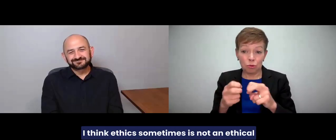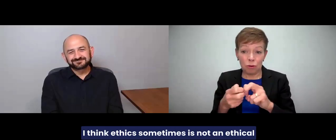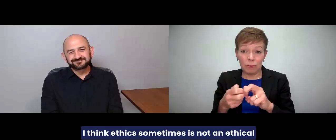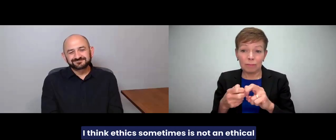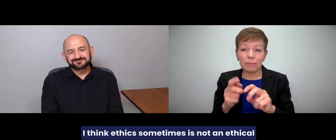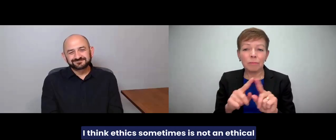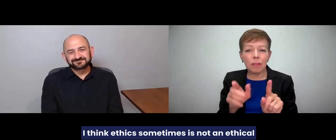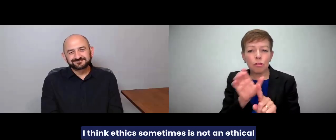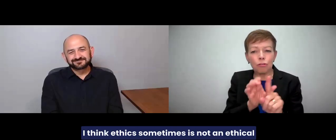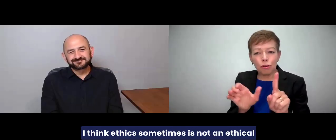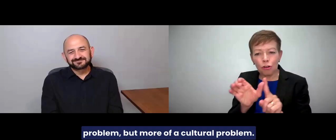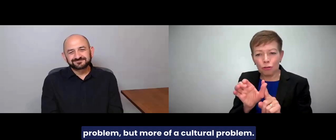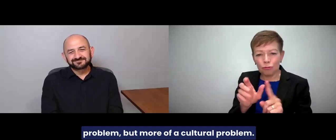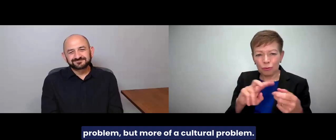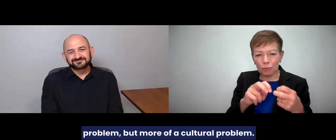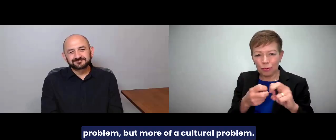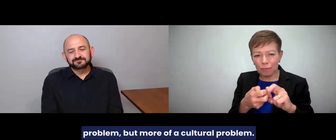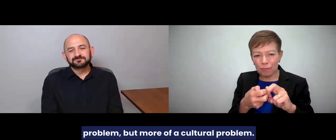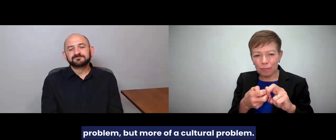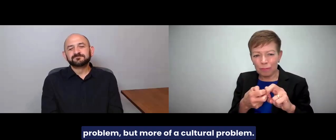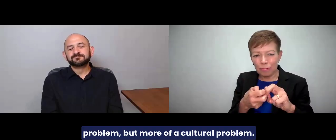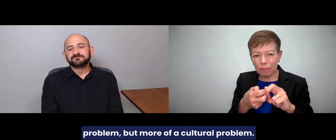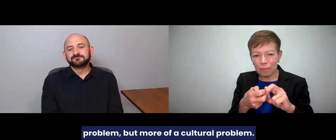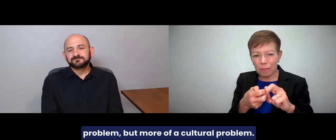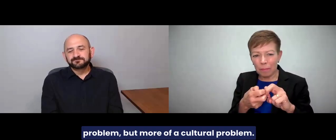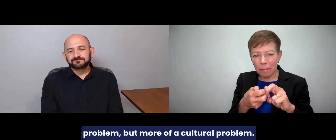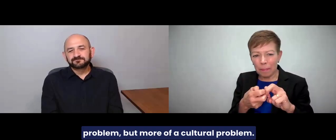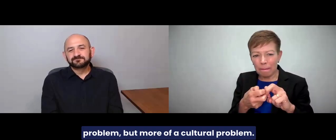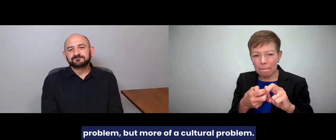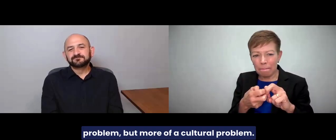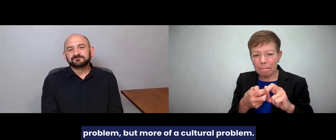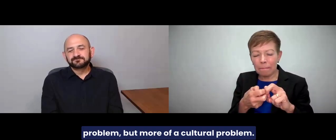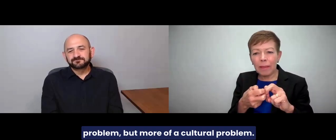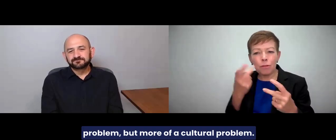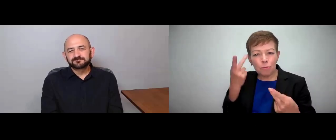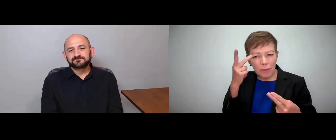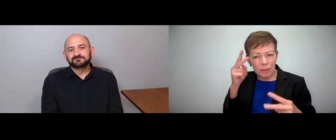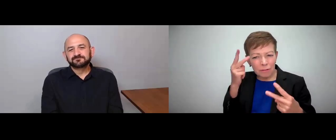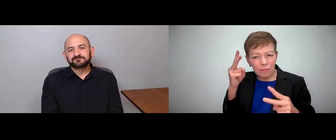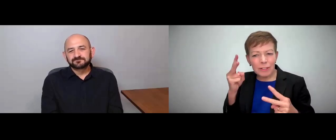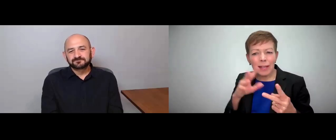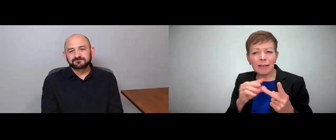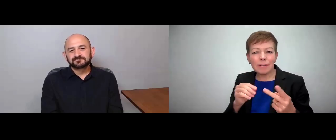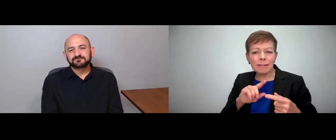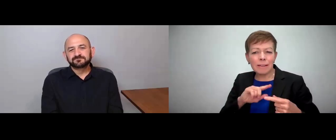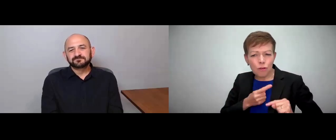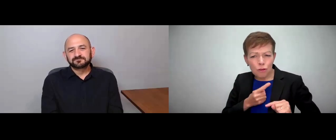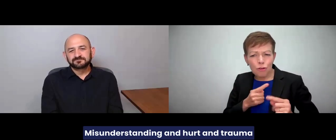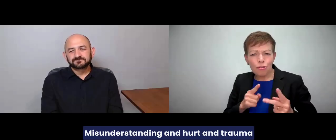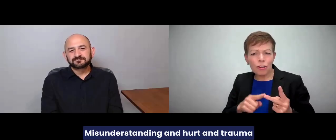sometimes is not an ethical problem, but more of a cultural problem.